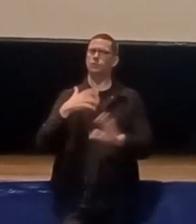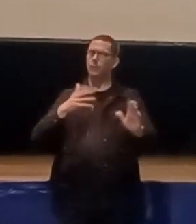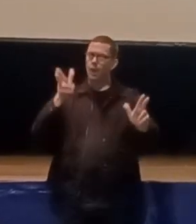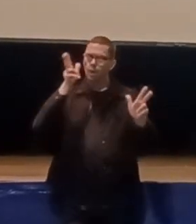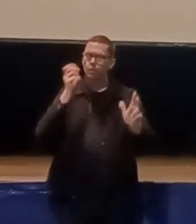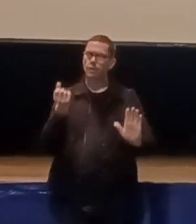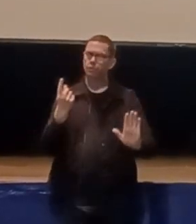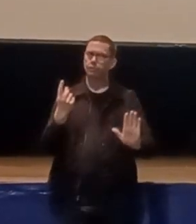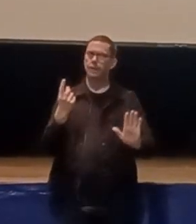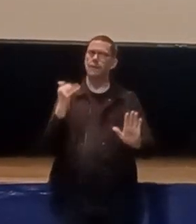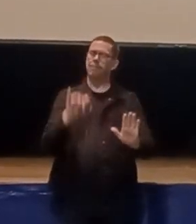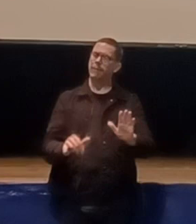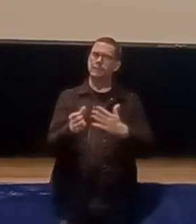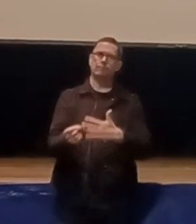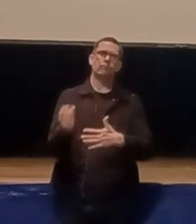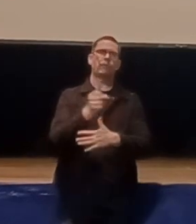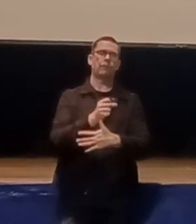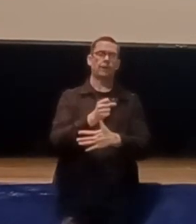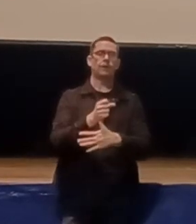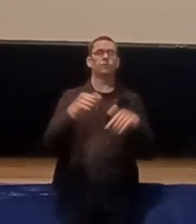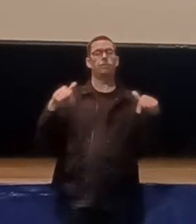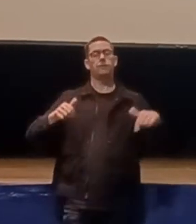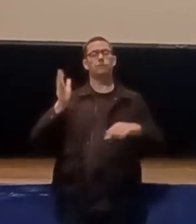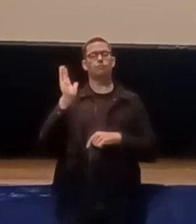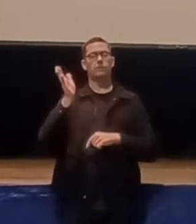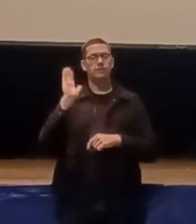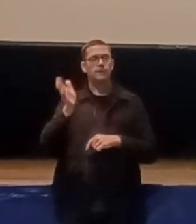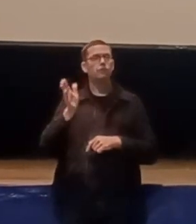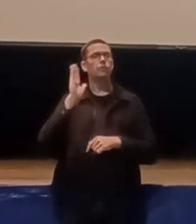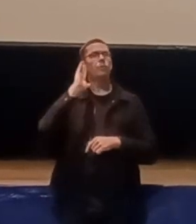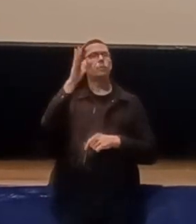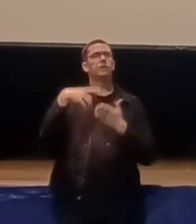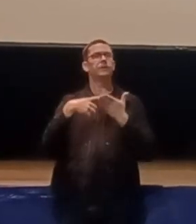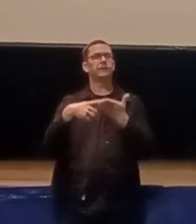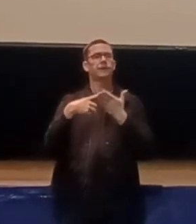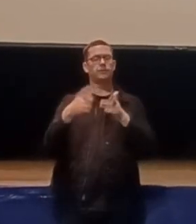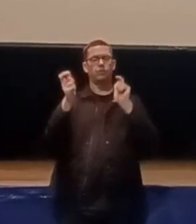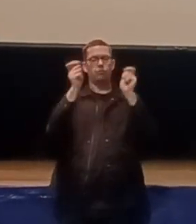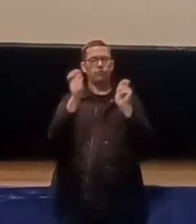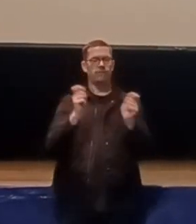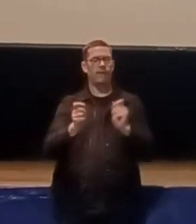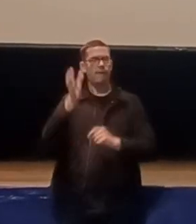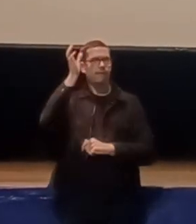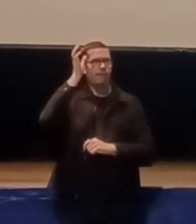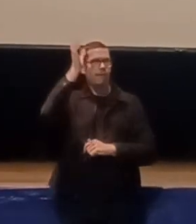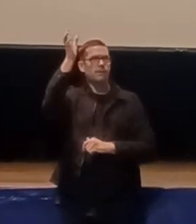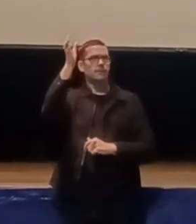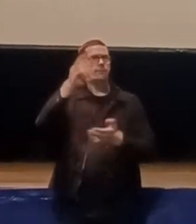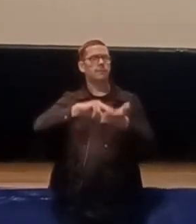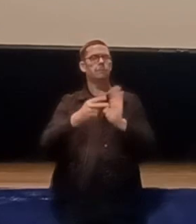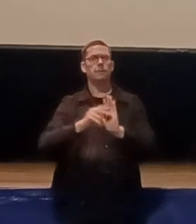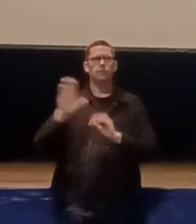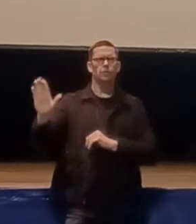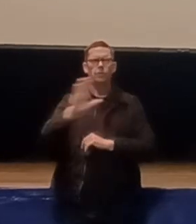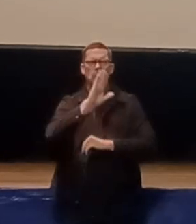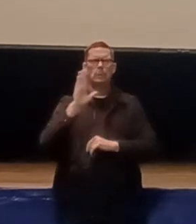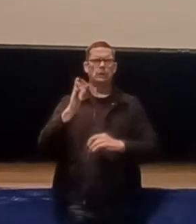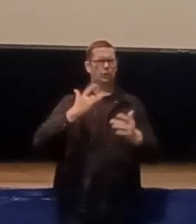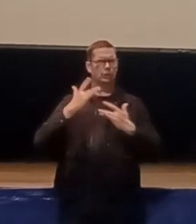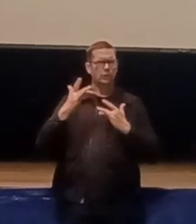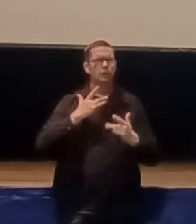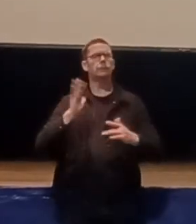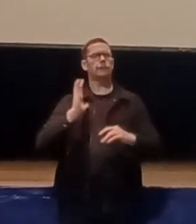we will spend the rest of this presentation going over the revised concept that is responsive to what we heard. So we heard